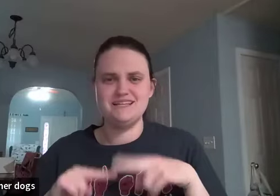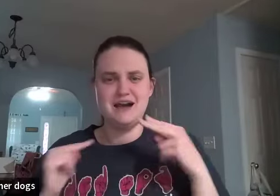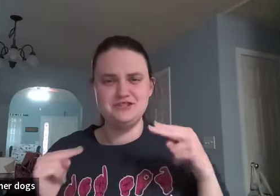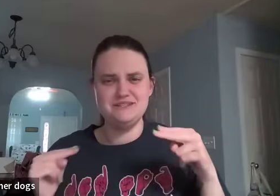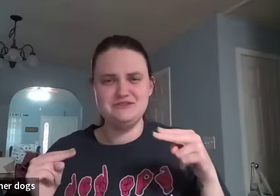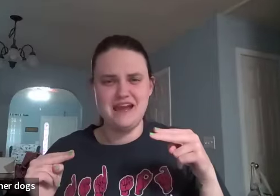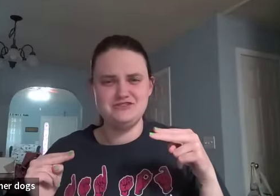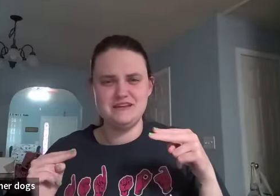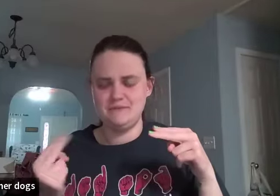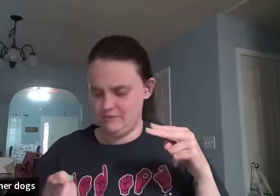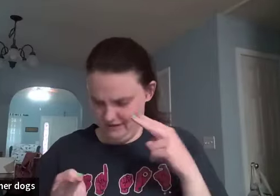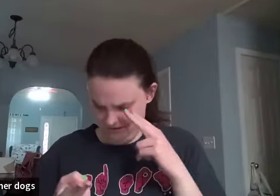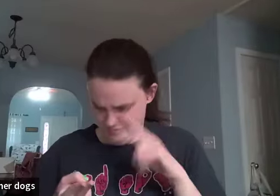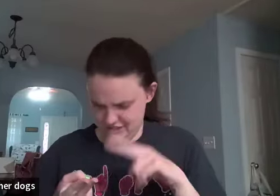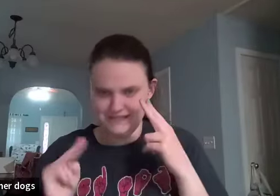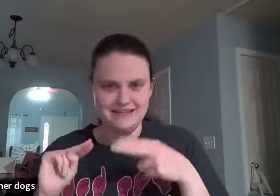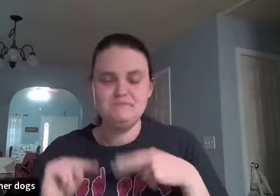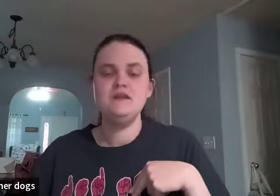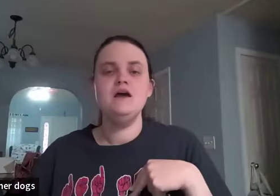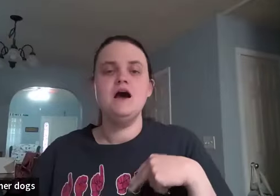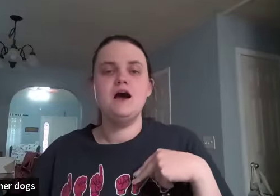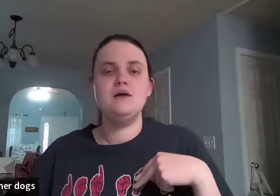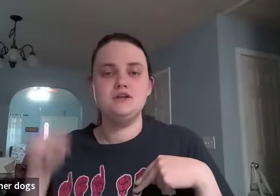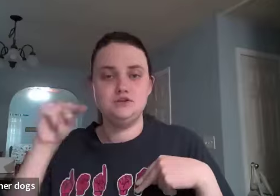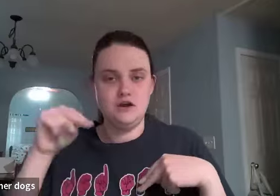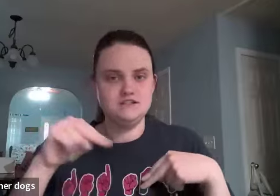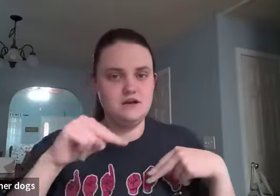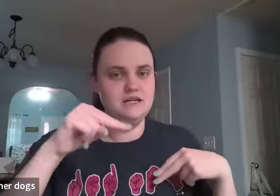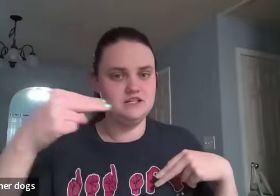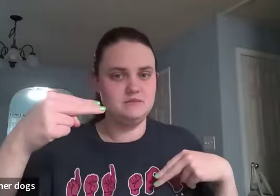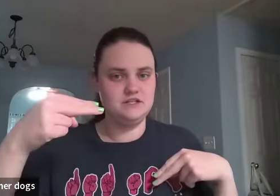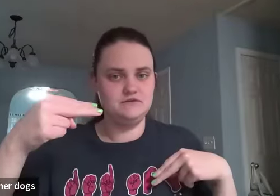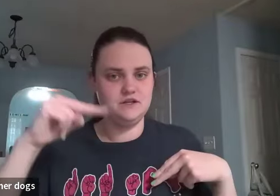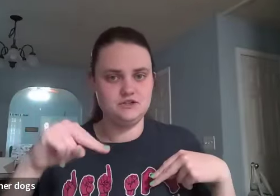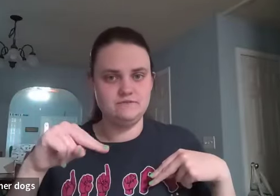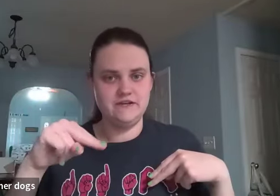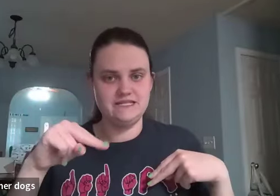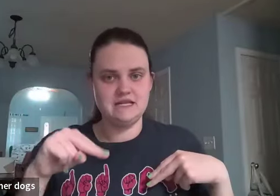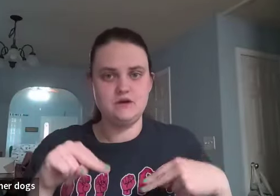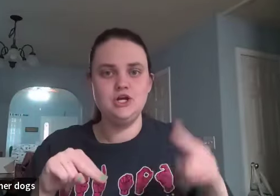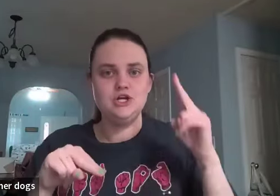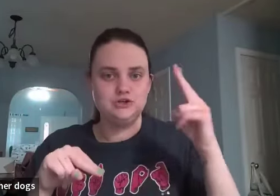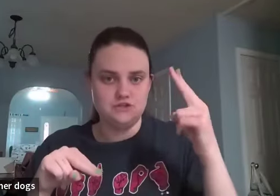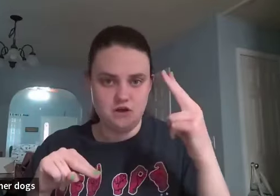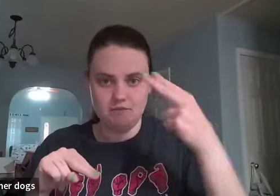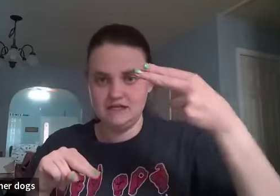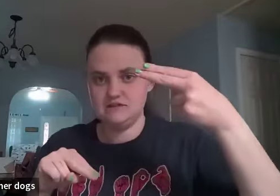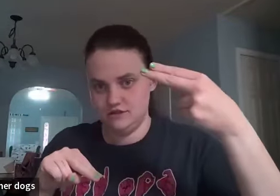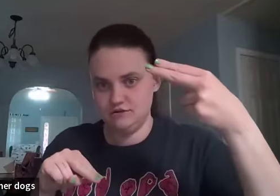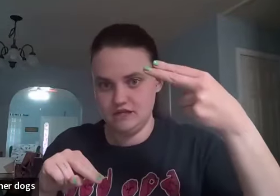because I'll do it so naturally and I'm like, wait, which is it again? Your non-dominant is going to be two fingers facing down. Your dominant is also that